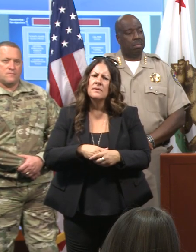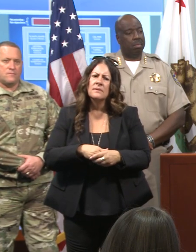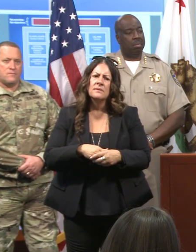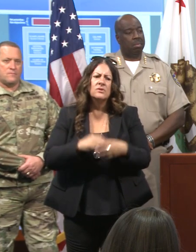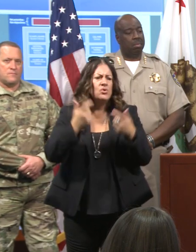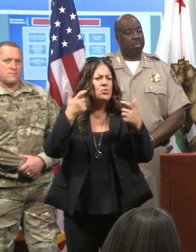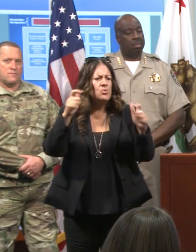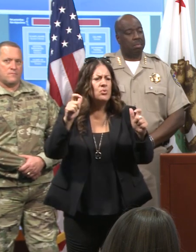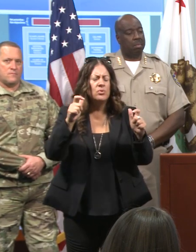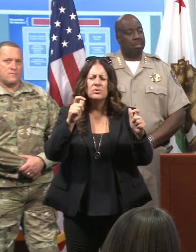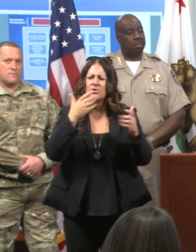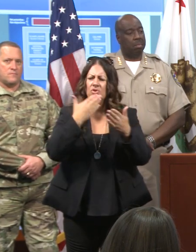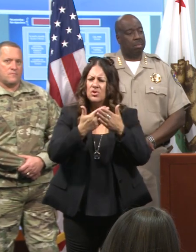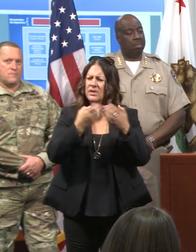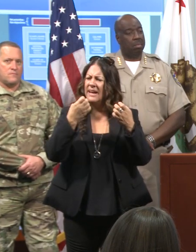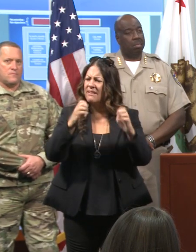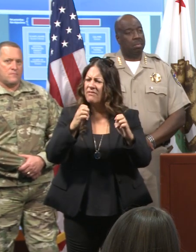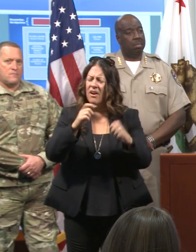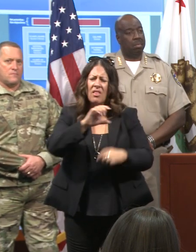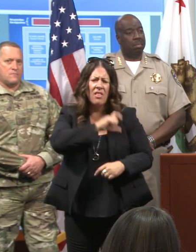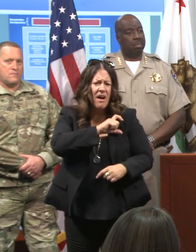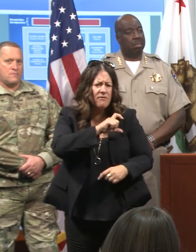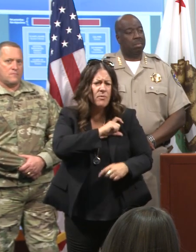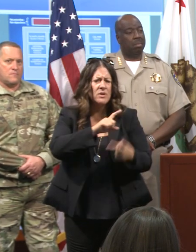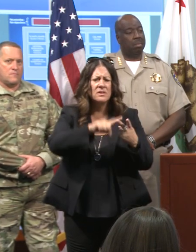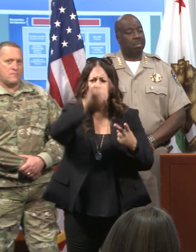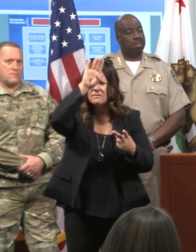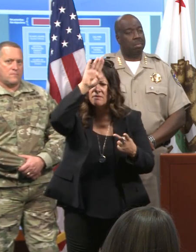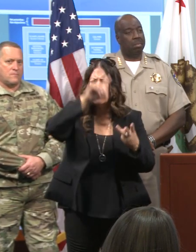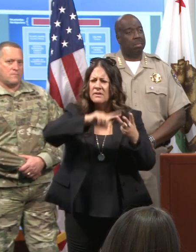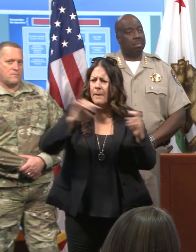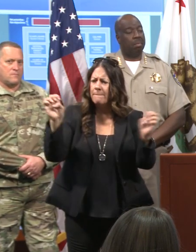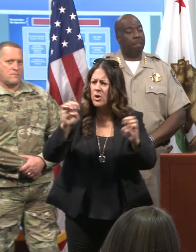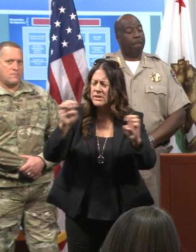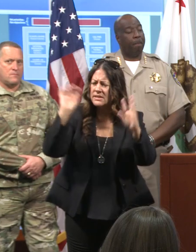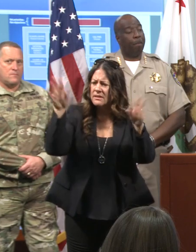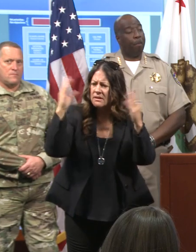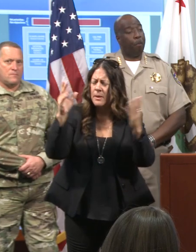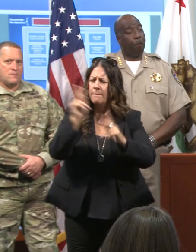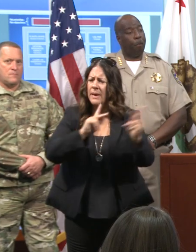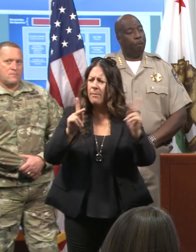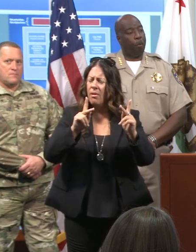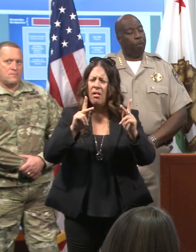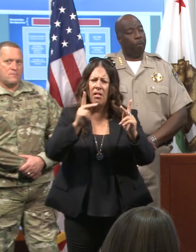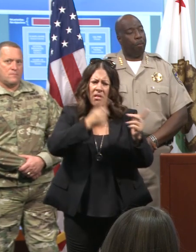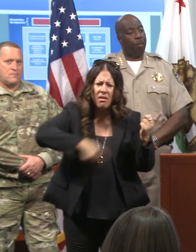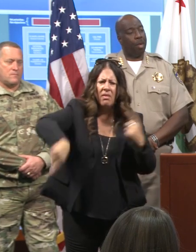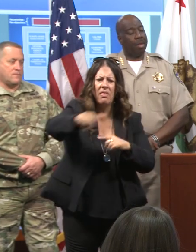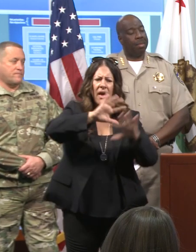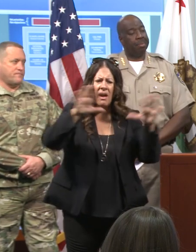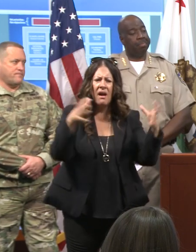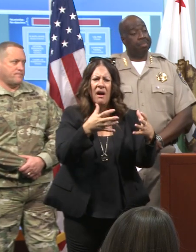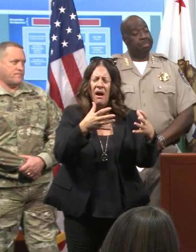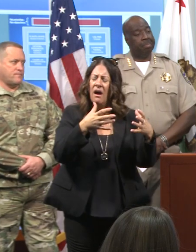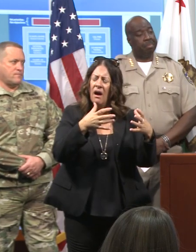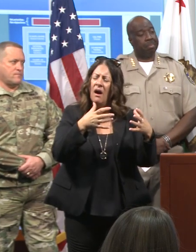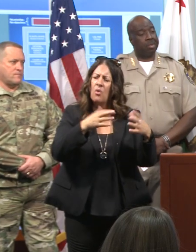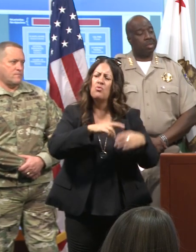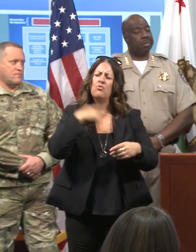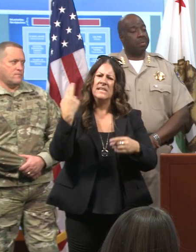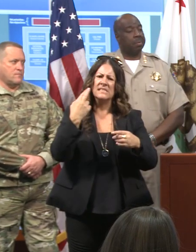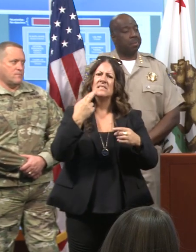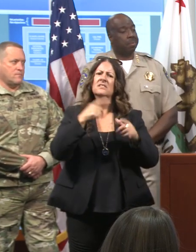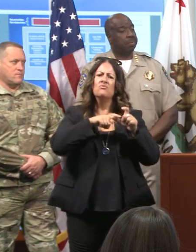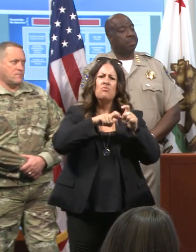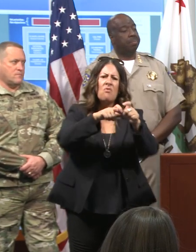by all of the law enforcement, firefighters, EMS professionals, and so many others to get in harm's way, to get people out of